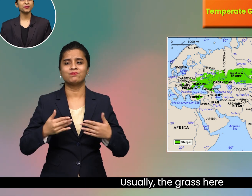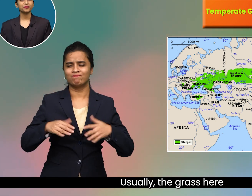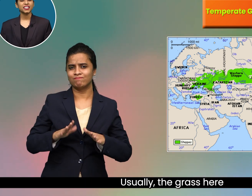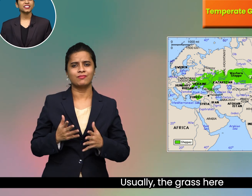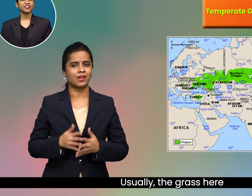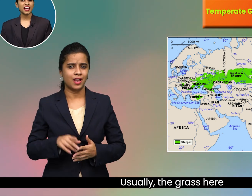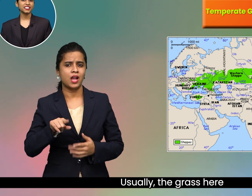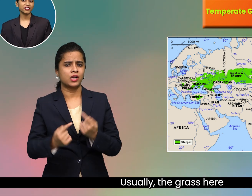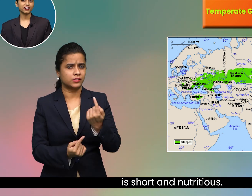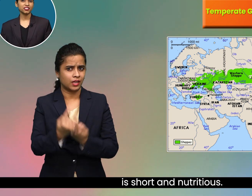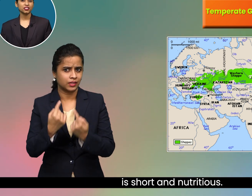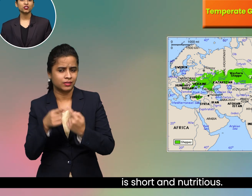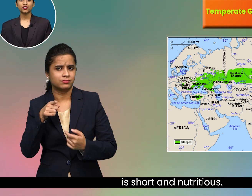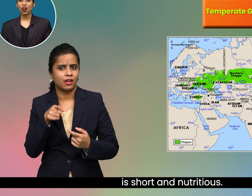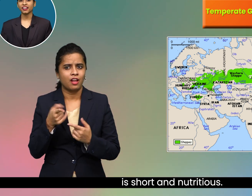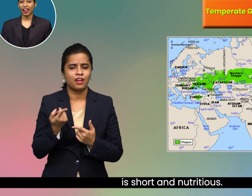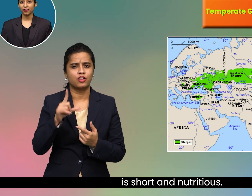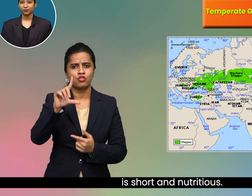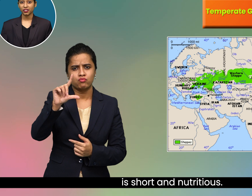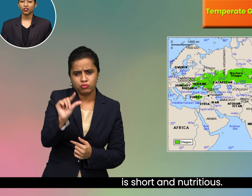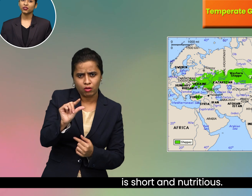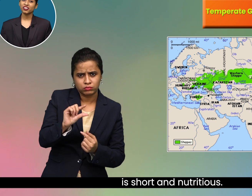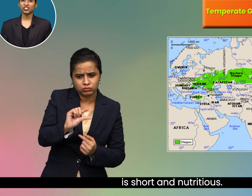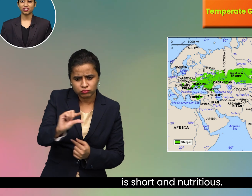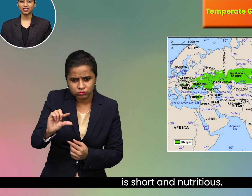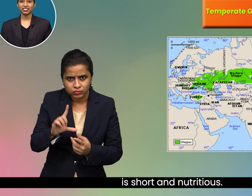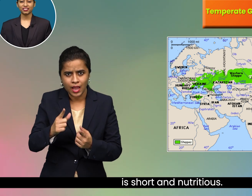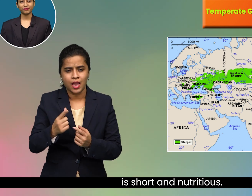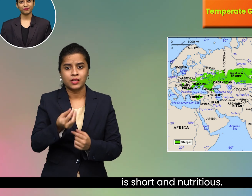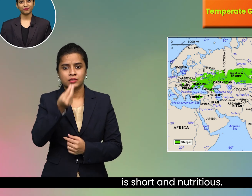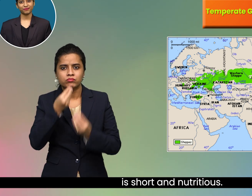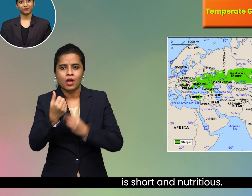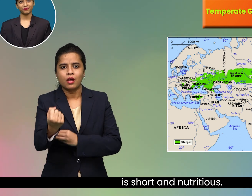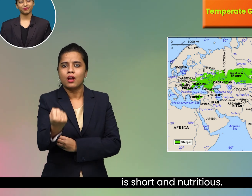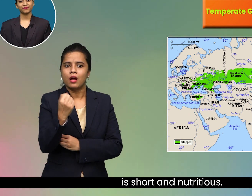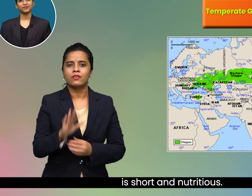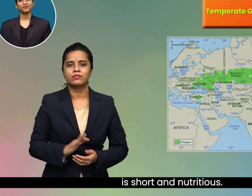Usually, the grass here is short and nutritious.